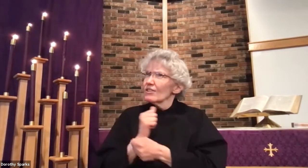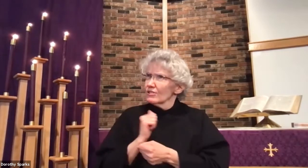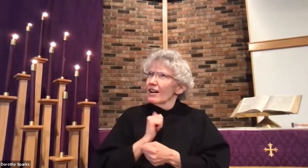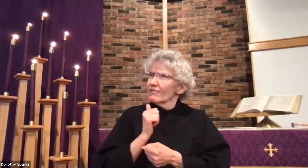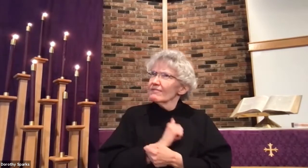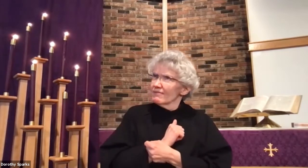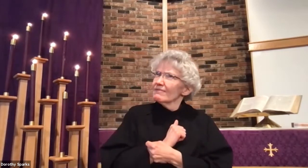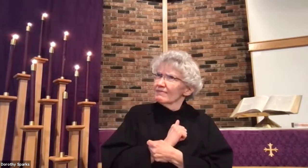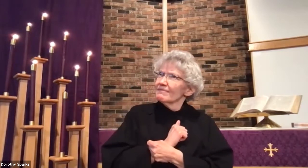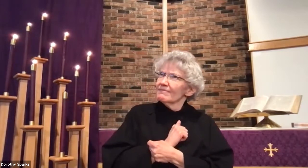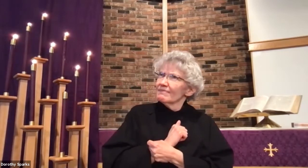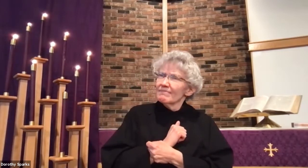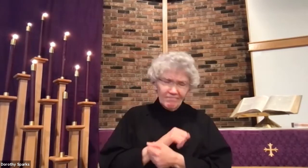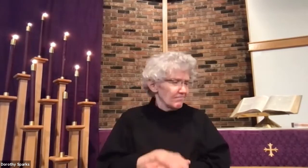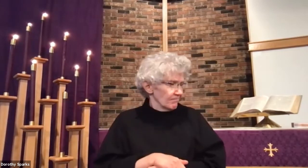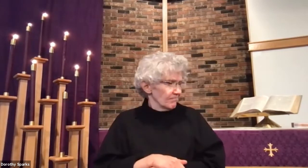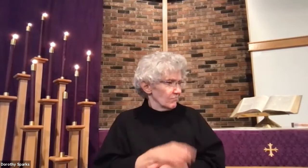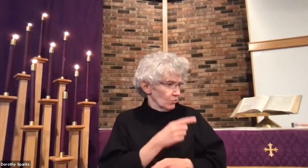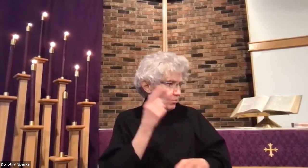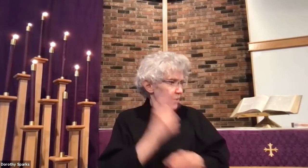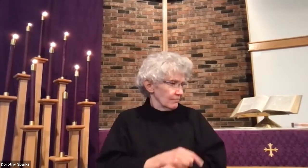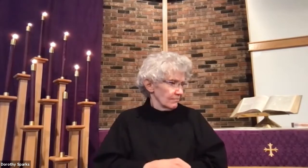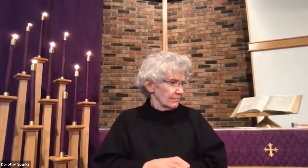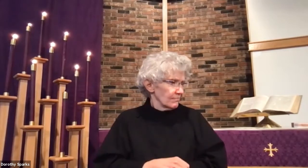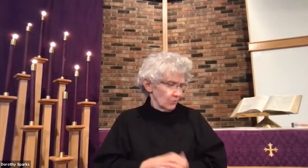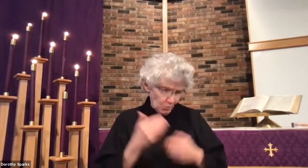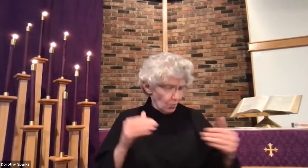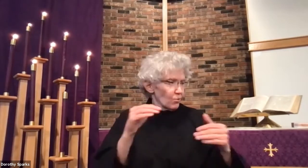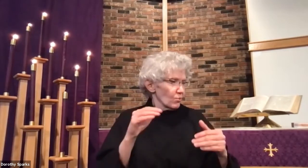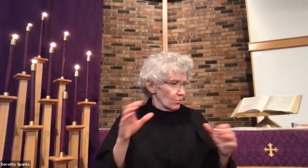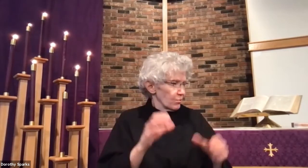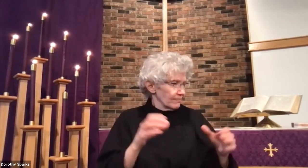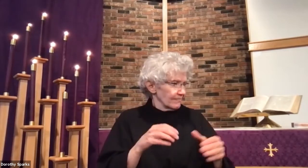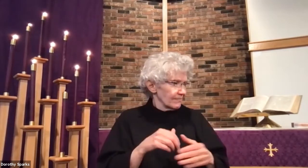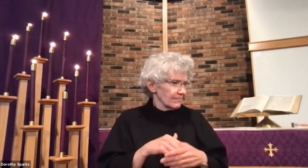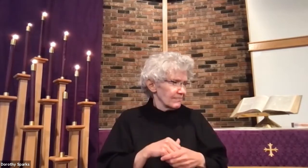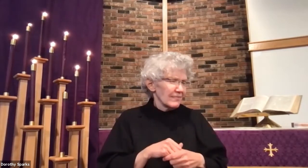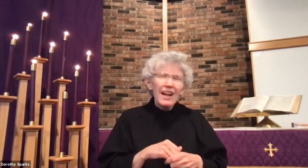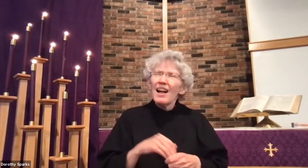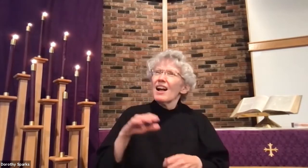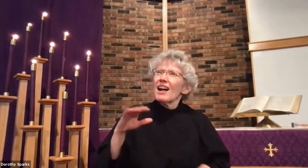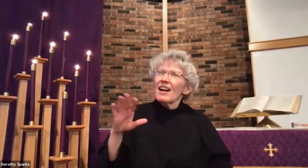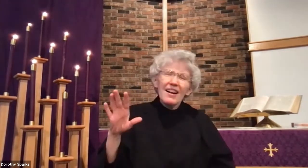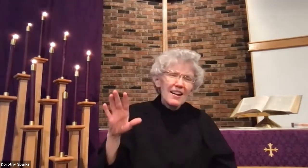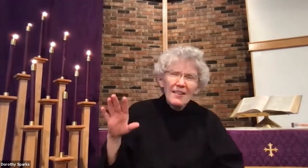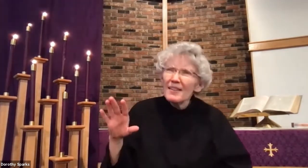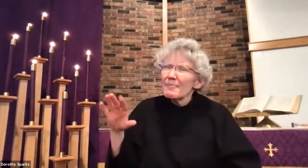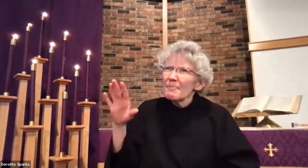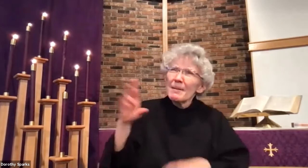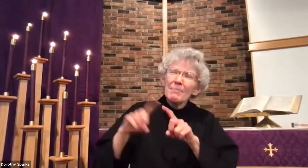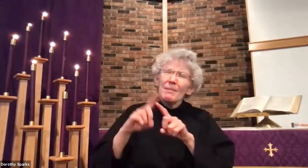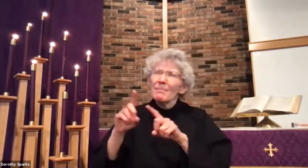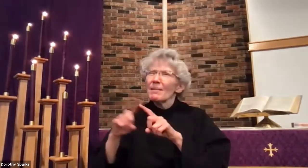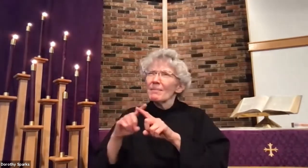your mind. Also, love your neighbor the same as you love yourself." Jesus said, "Your answer is right.